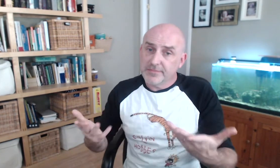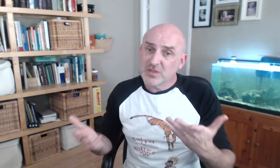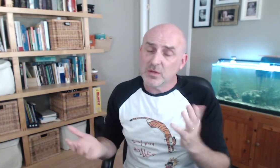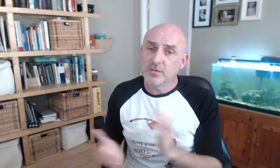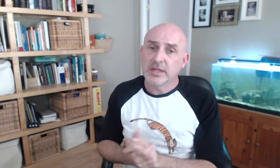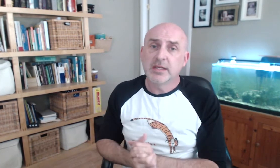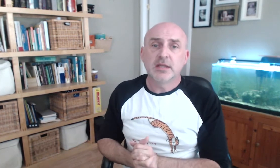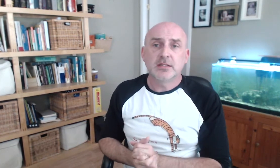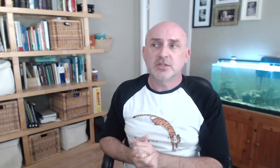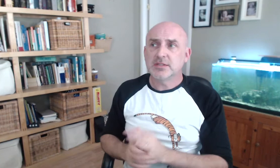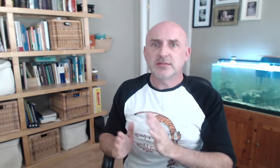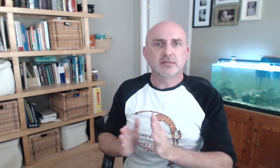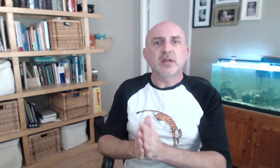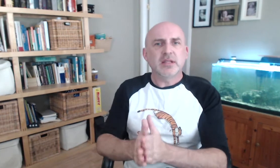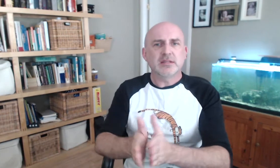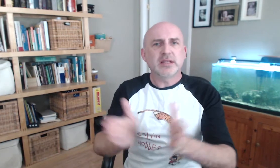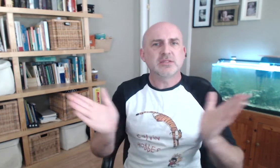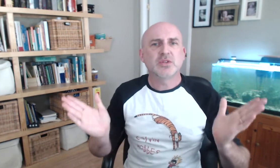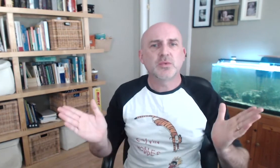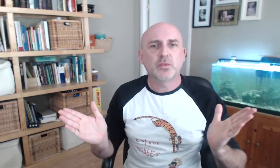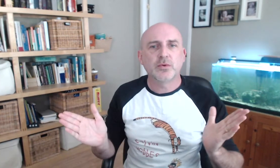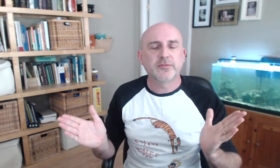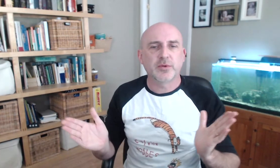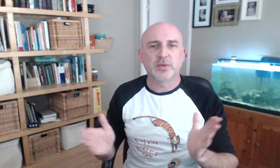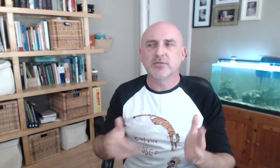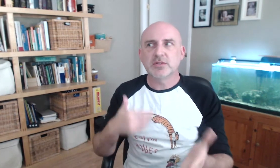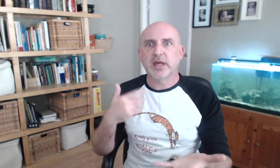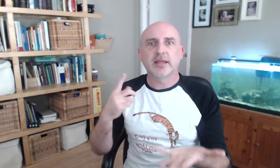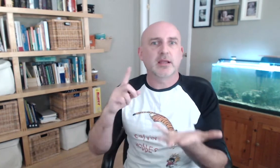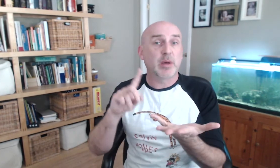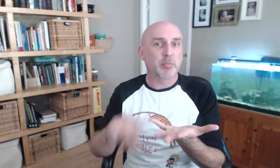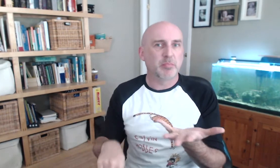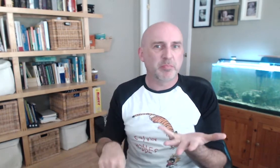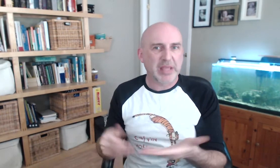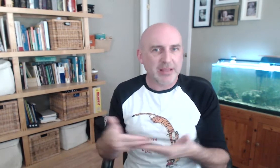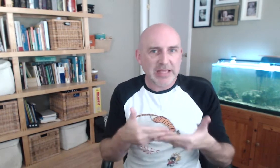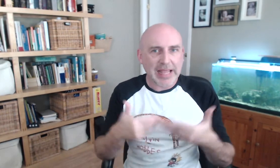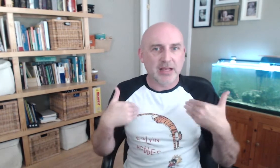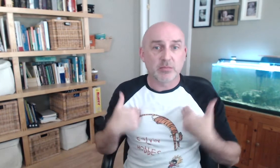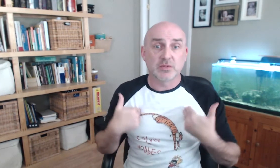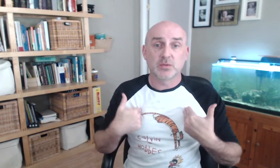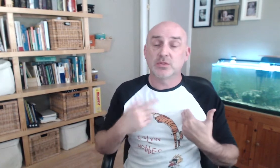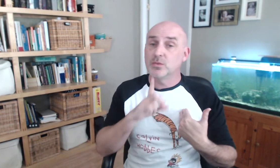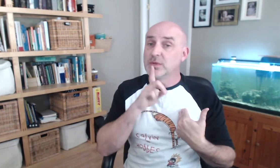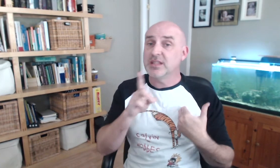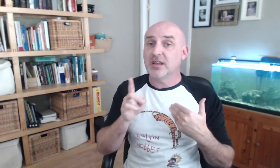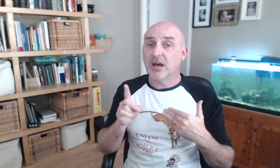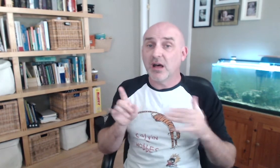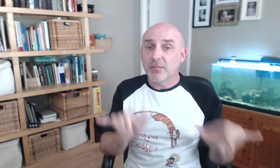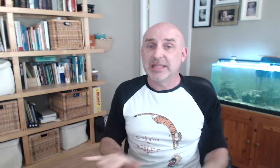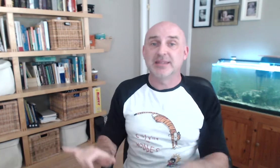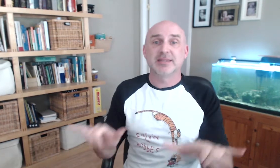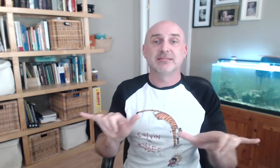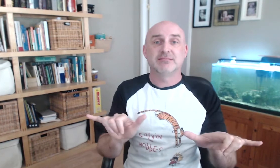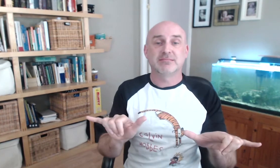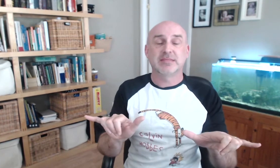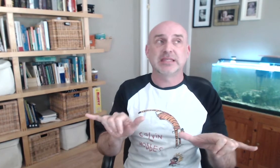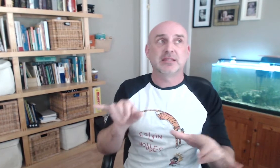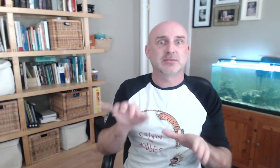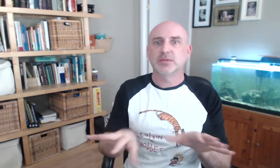So just another nice general rule for you. Whenever you're talking about baby animals, which are really common, it's really, you